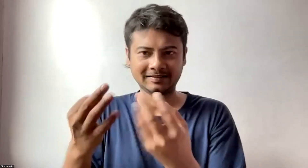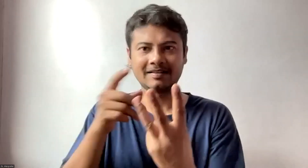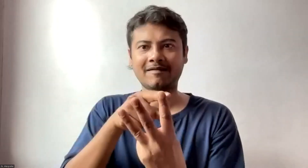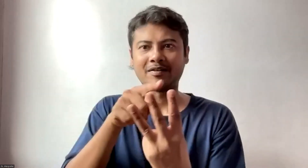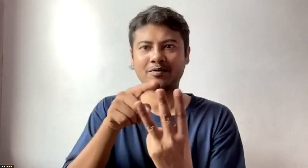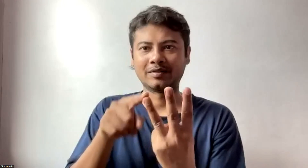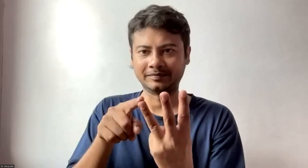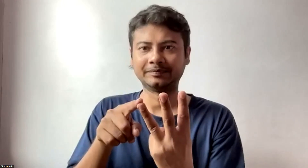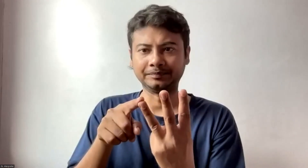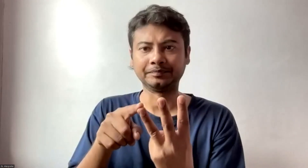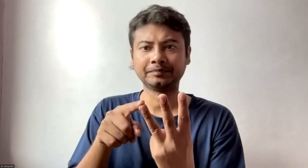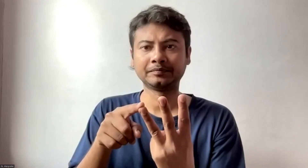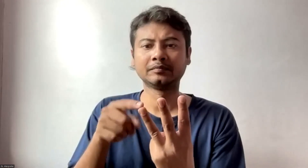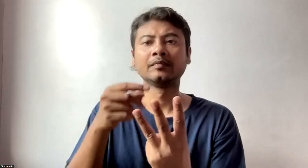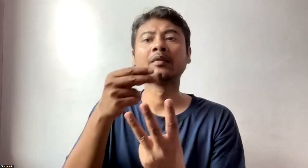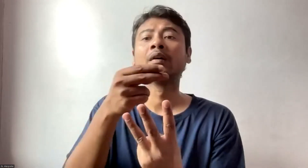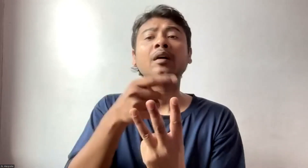They are mode of goodness,